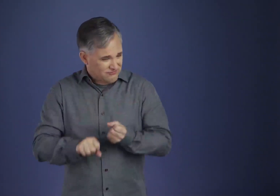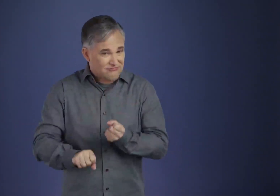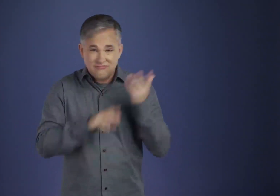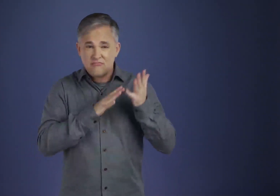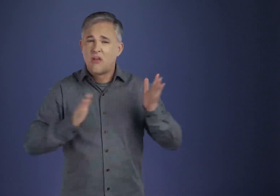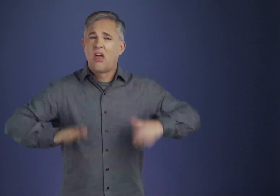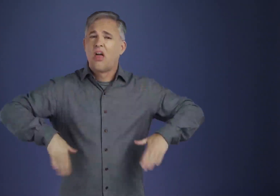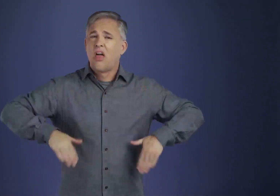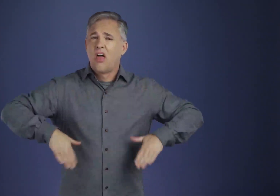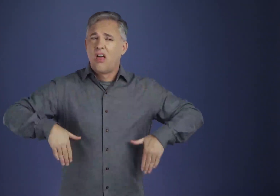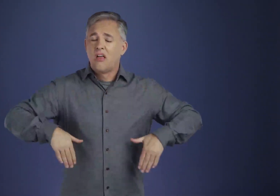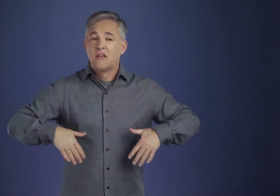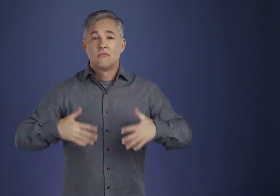obsession.